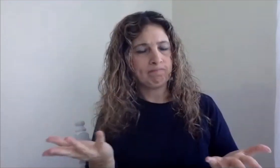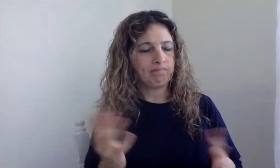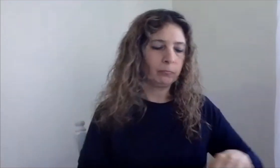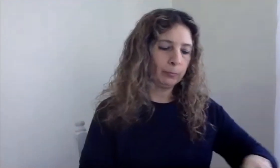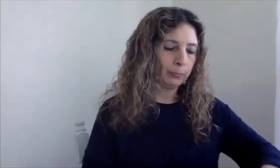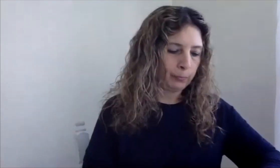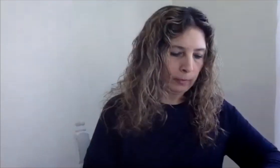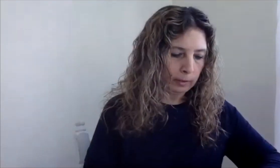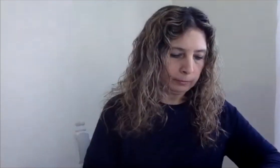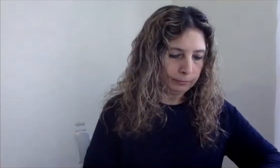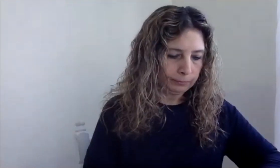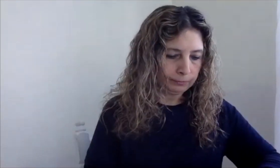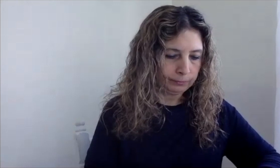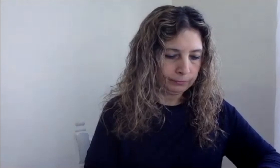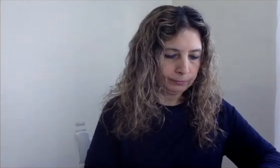So I'm wondering why.